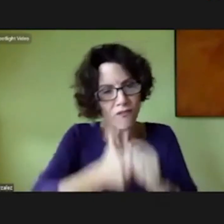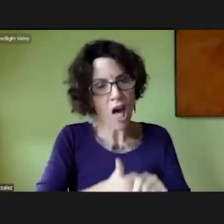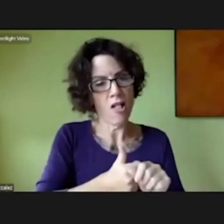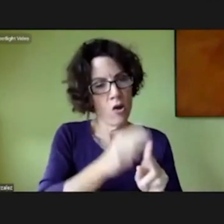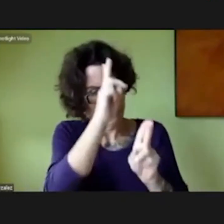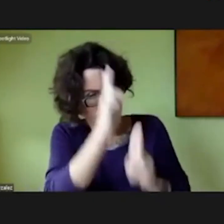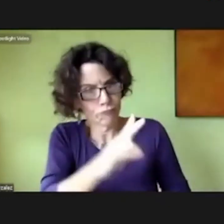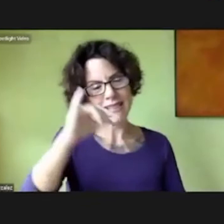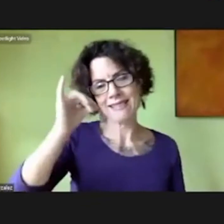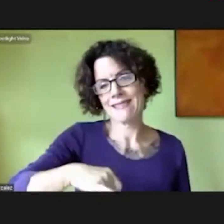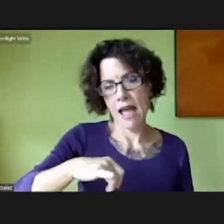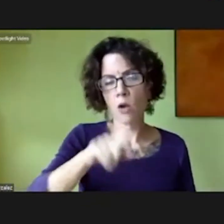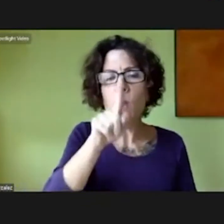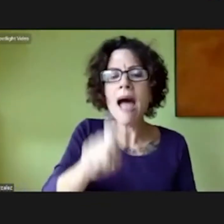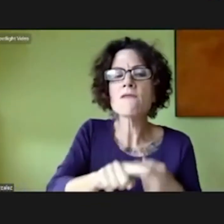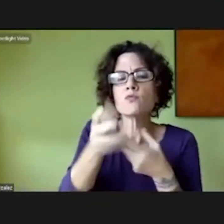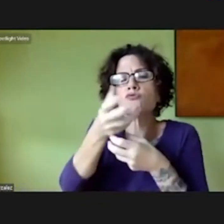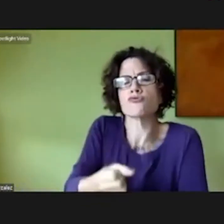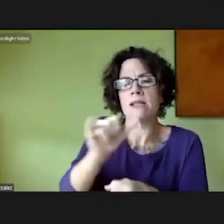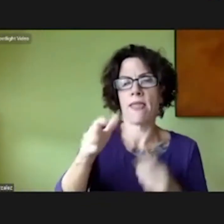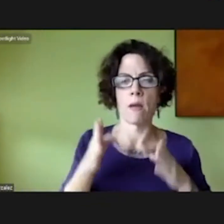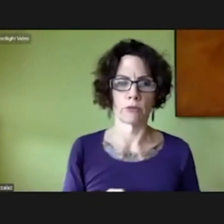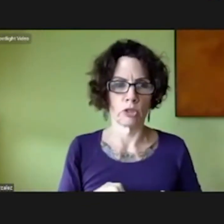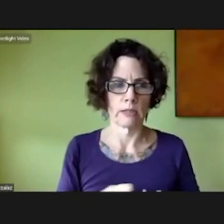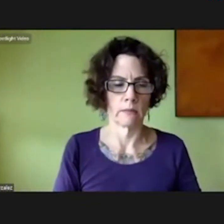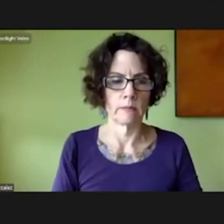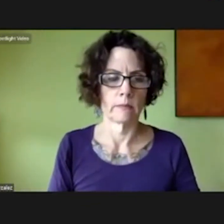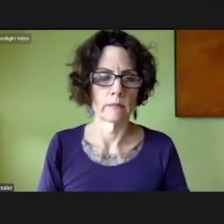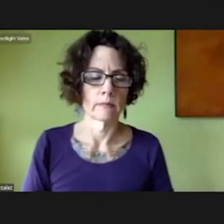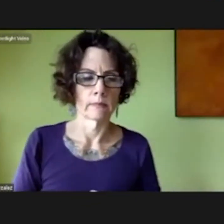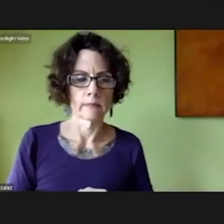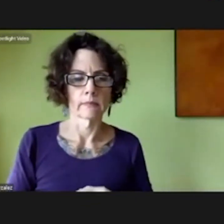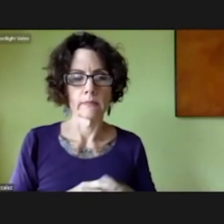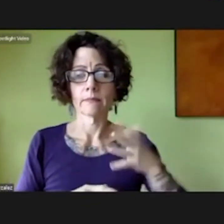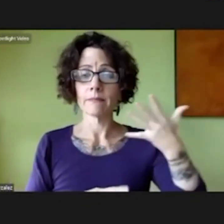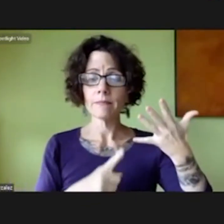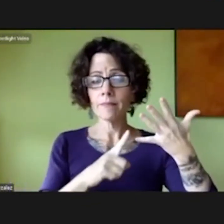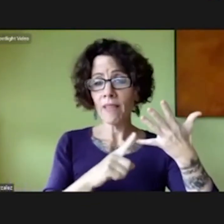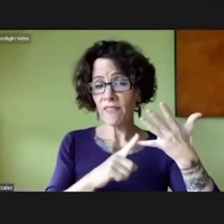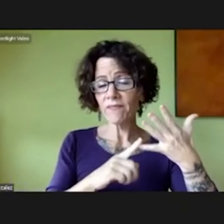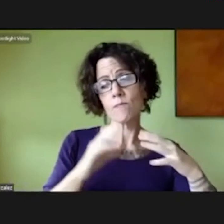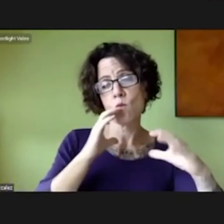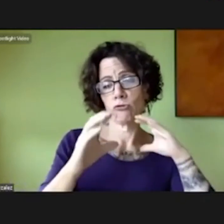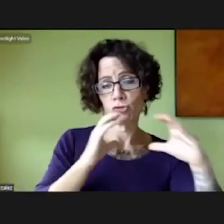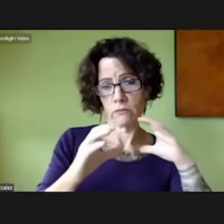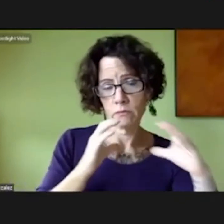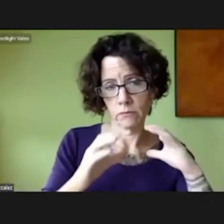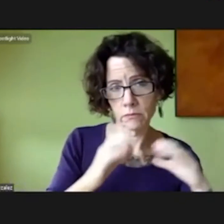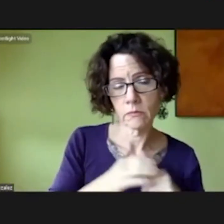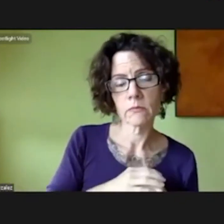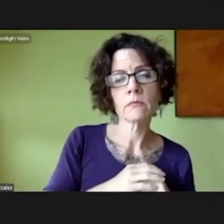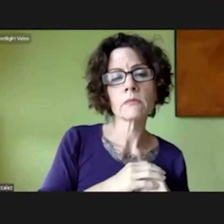that. It's your desires, your wishes. You want to select an individual that will honor that. You have to trust